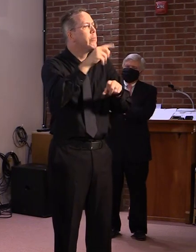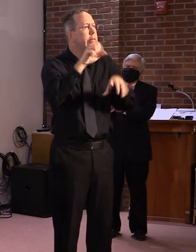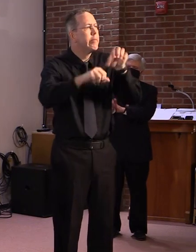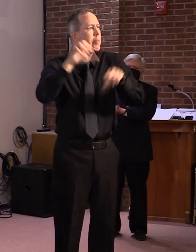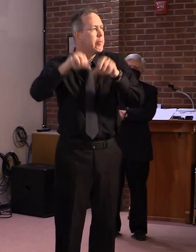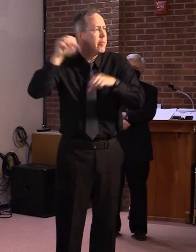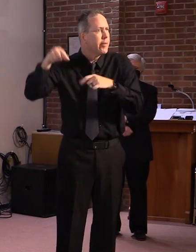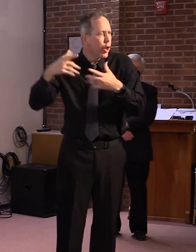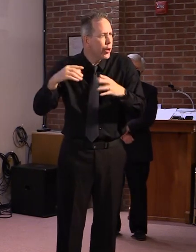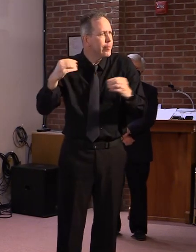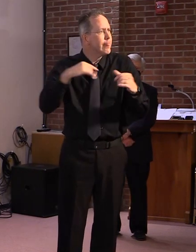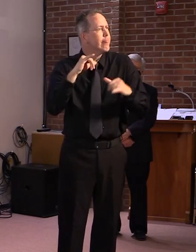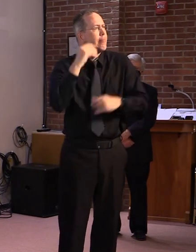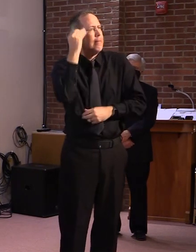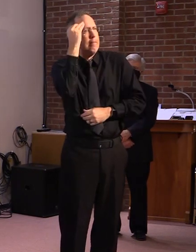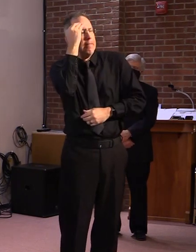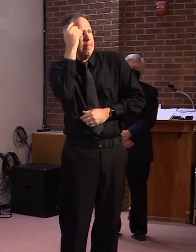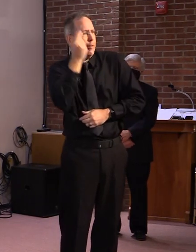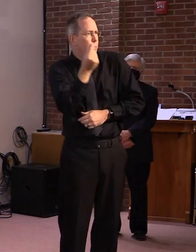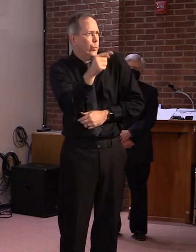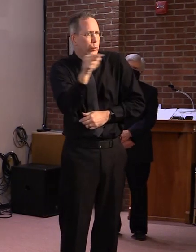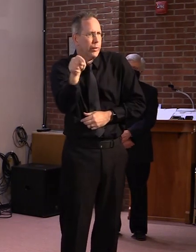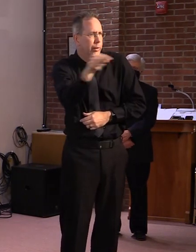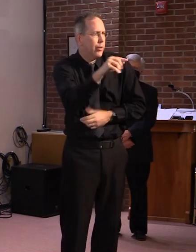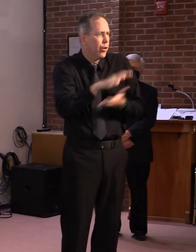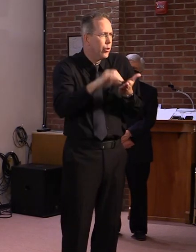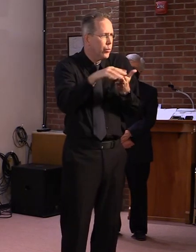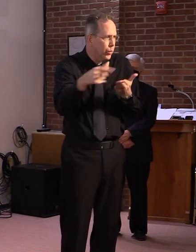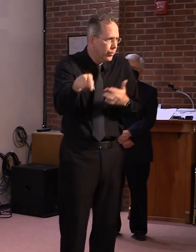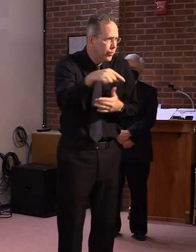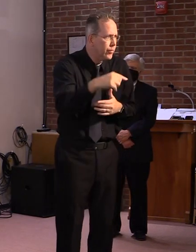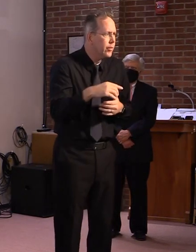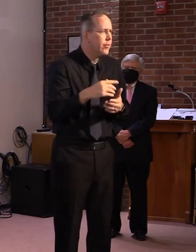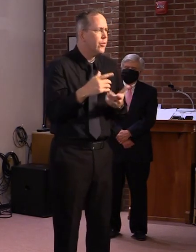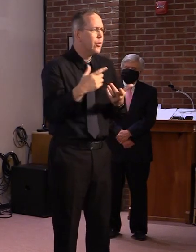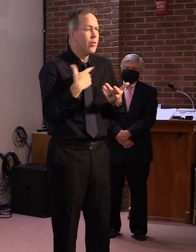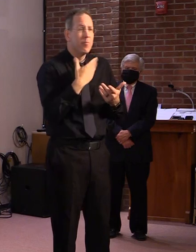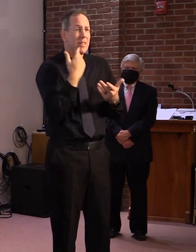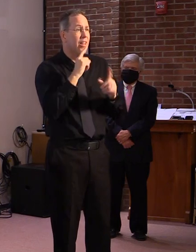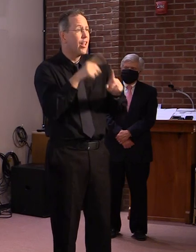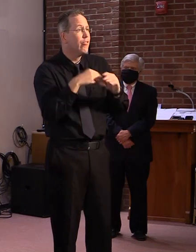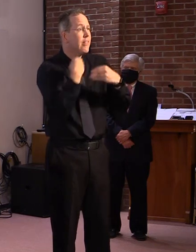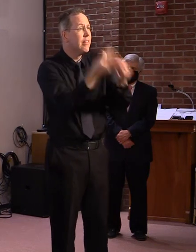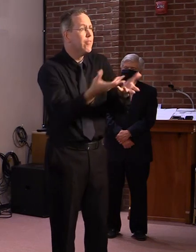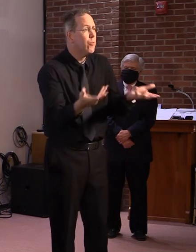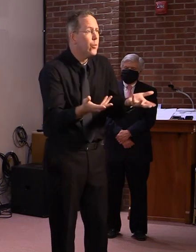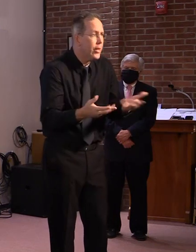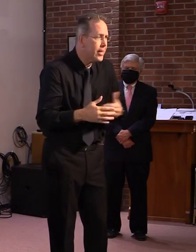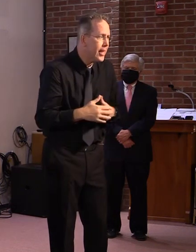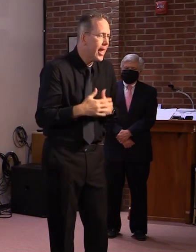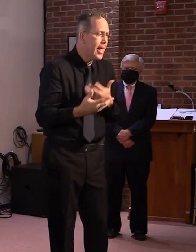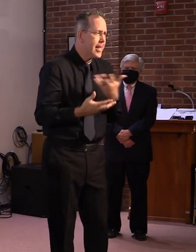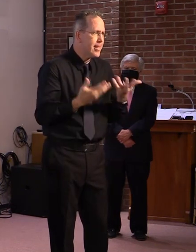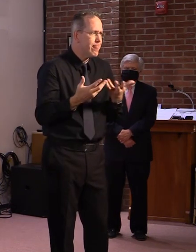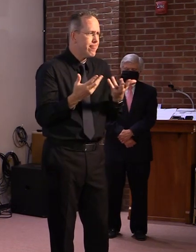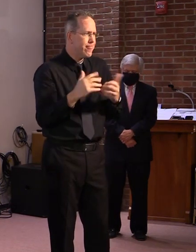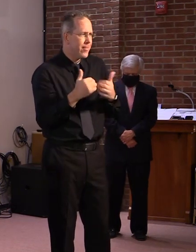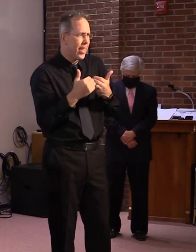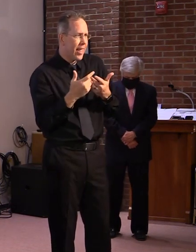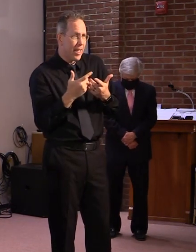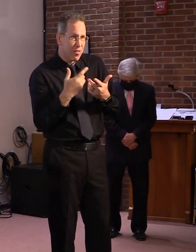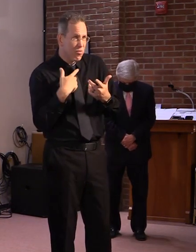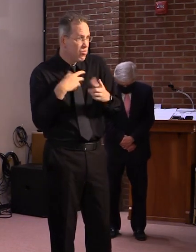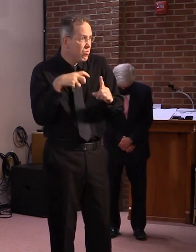Maybe Secretary Curley would be the best to answer that. Maybe find the guidance, or Commissioner Sherling, one of the two. I know you